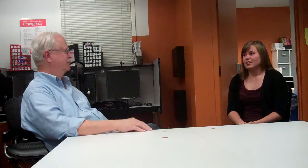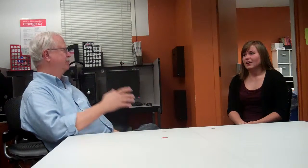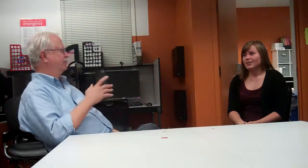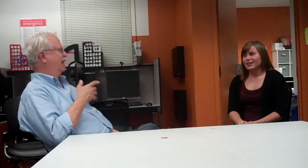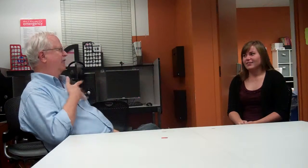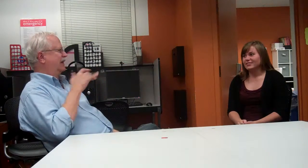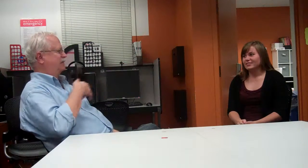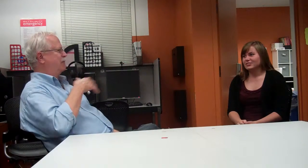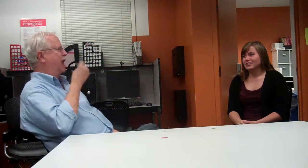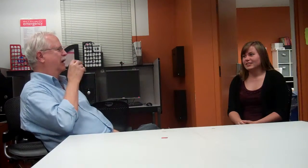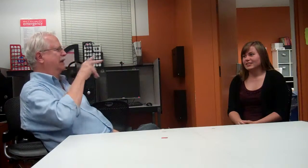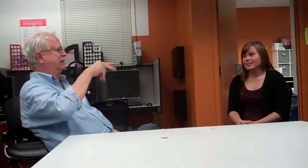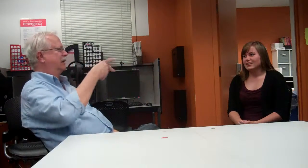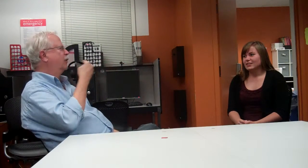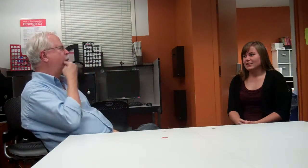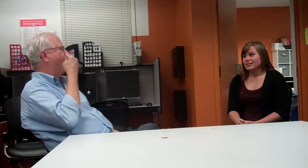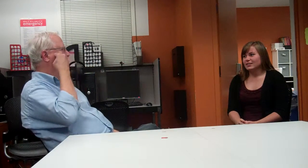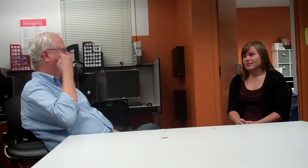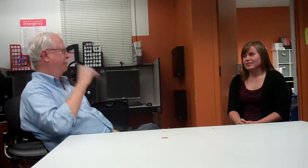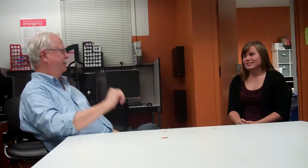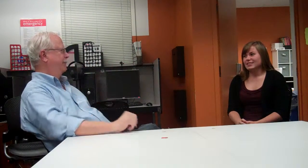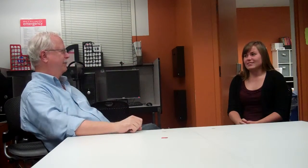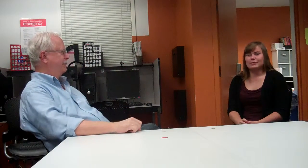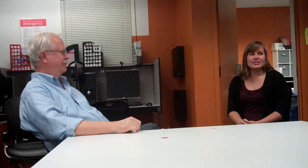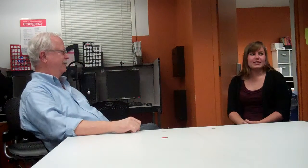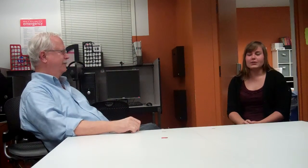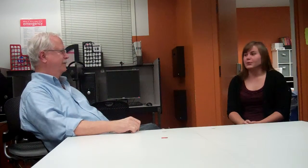Oh, yeah, I really enjoy it. It's kind of like my second home.